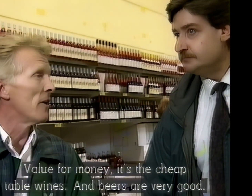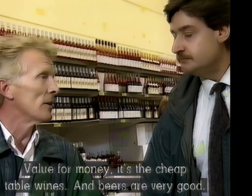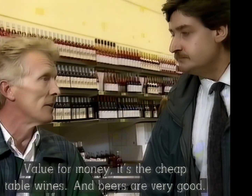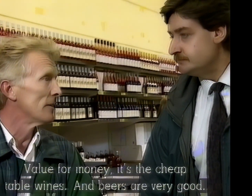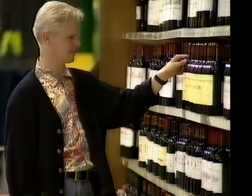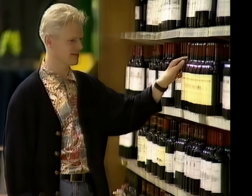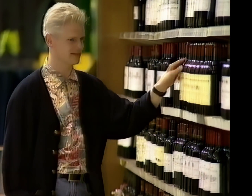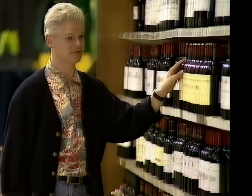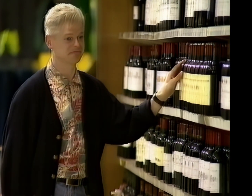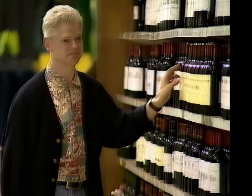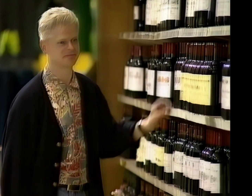good.